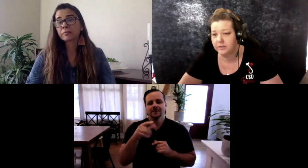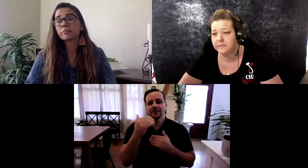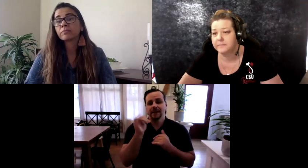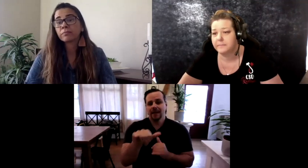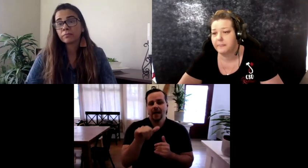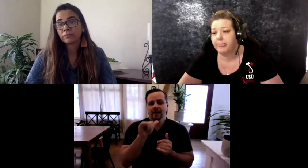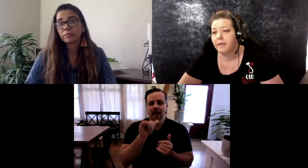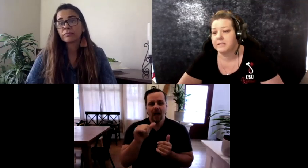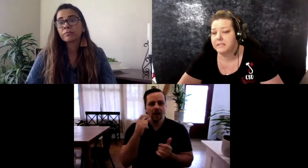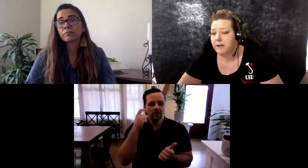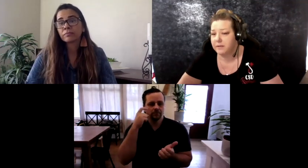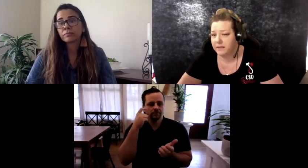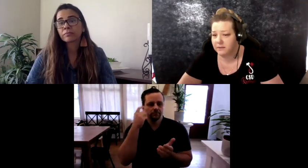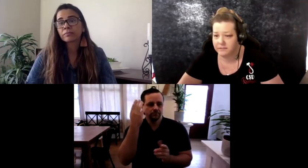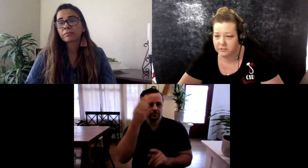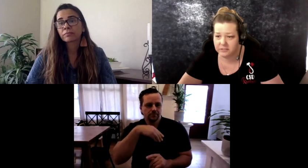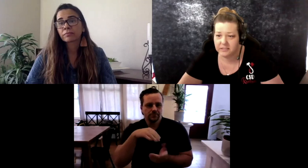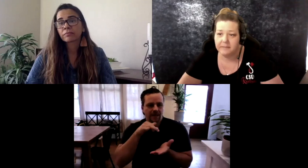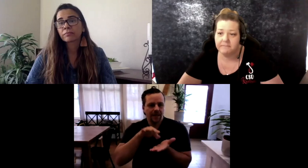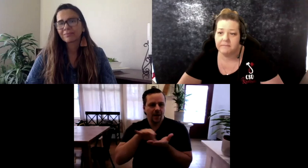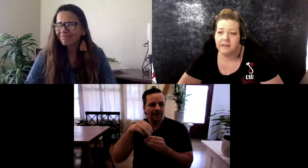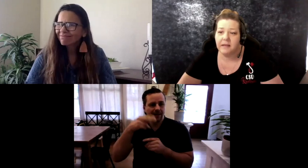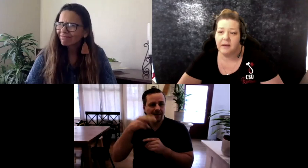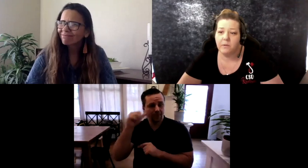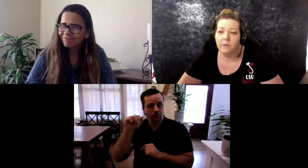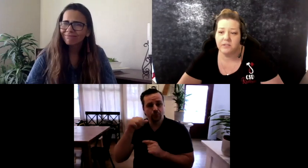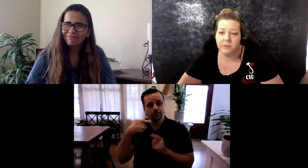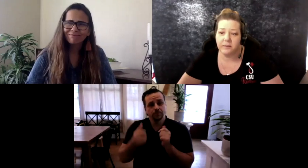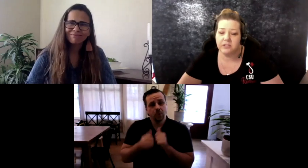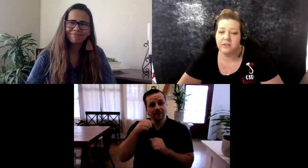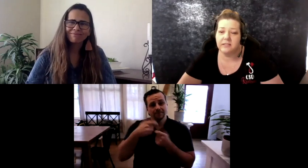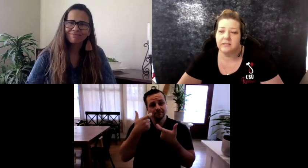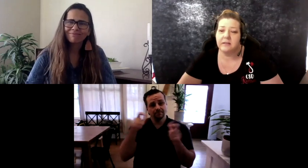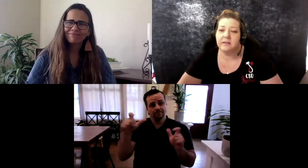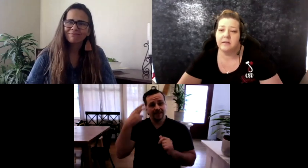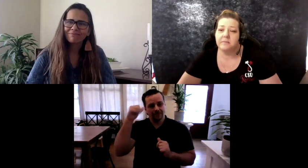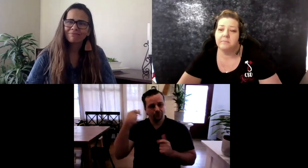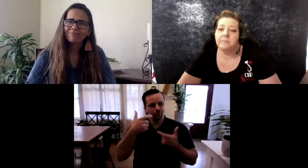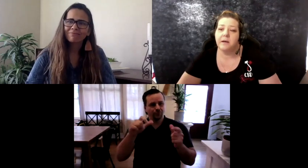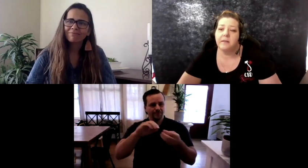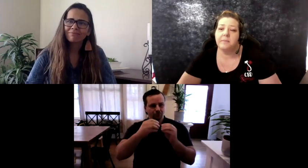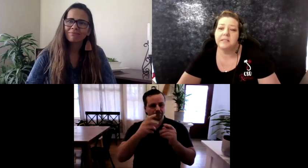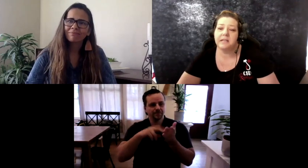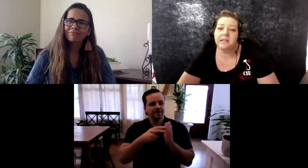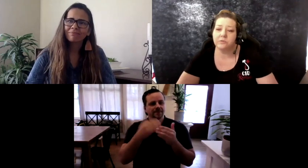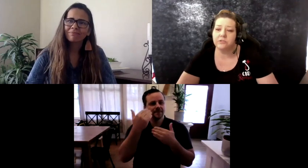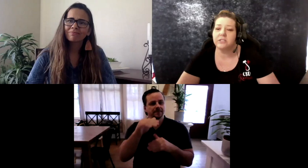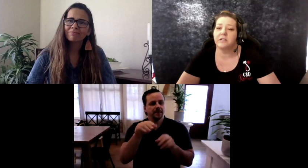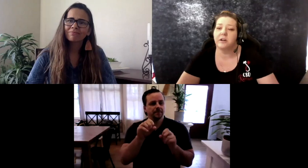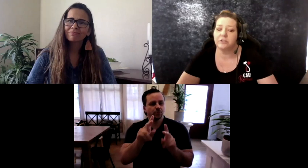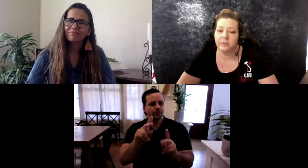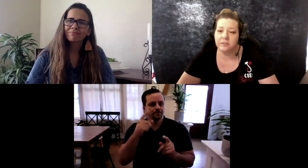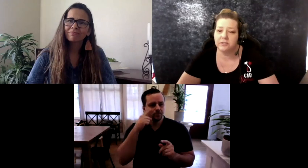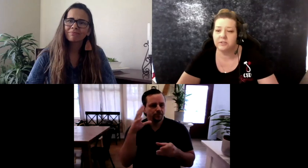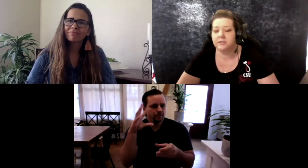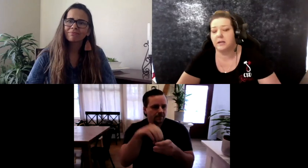summer to interact with other individuals. We also want to make sure that the biggest high schools, usually it's a